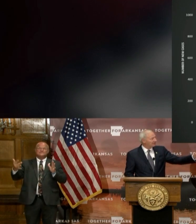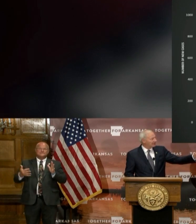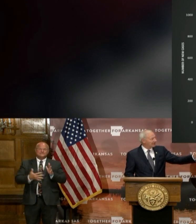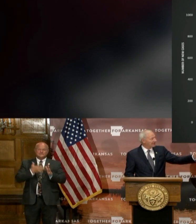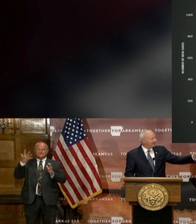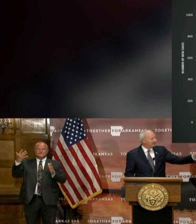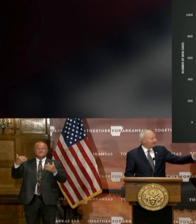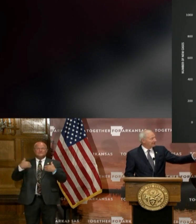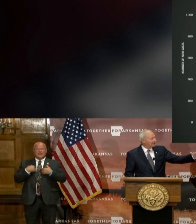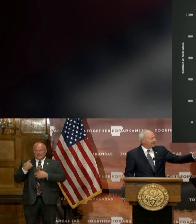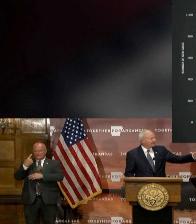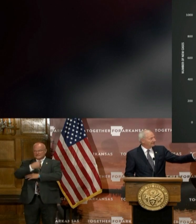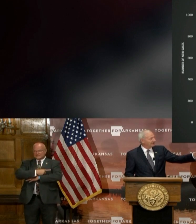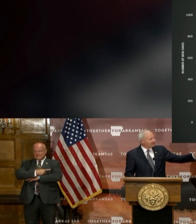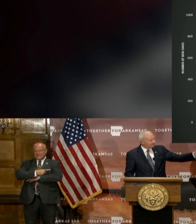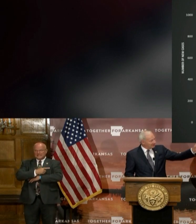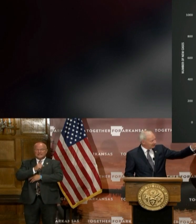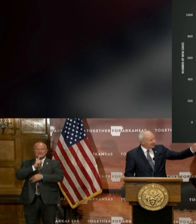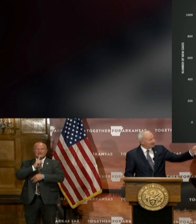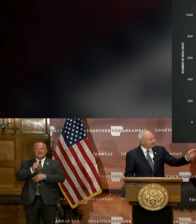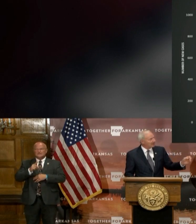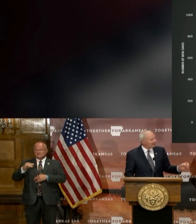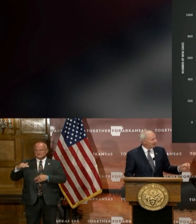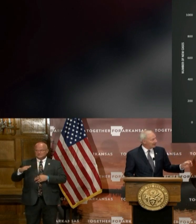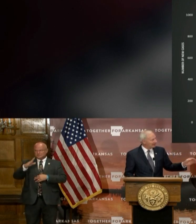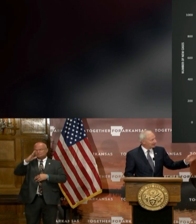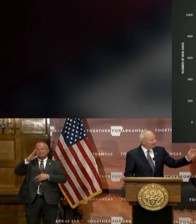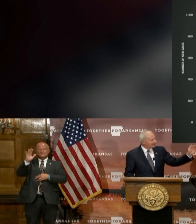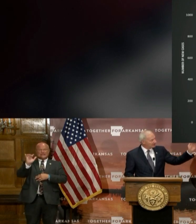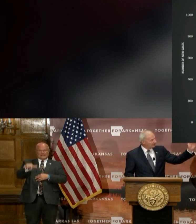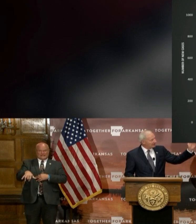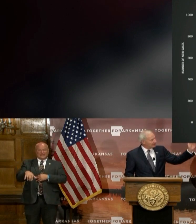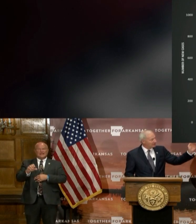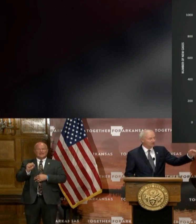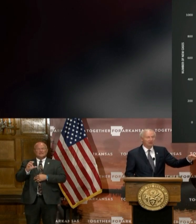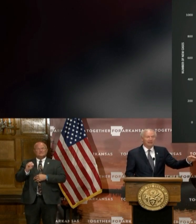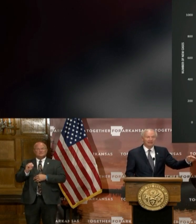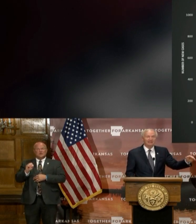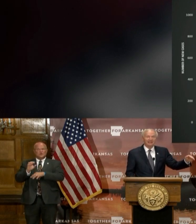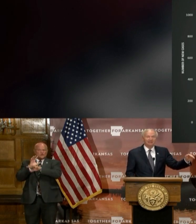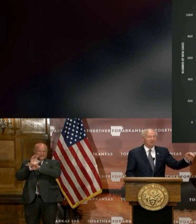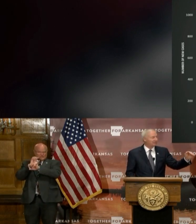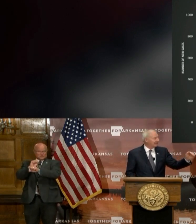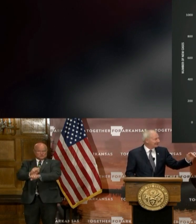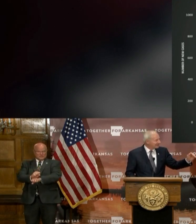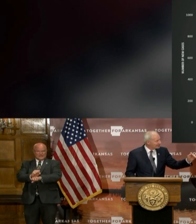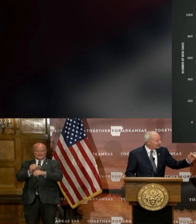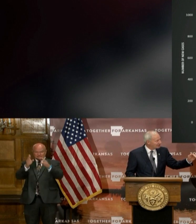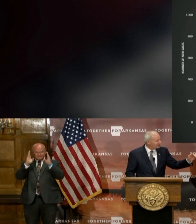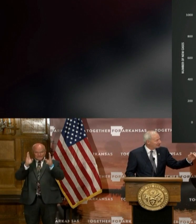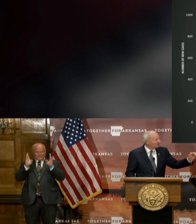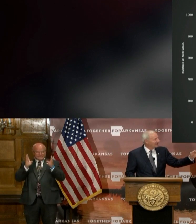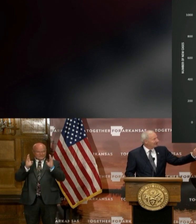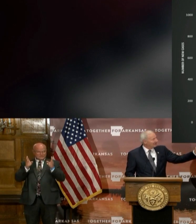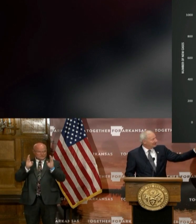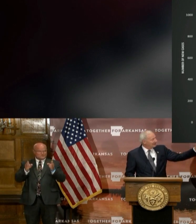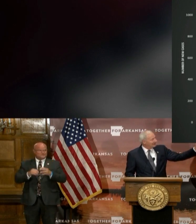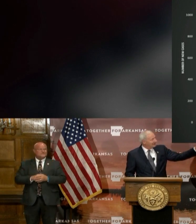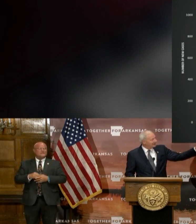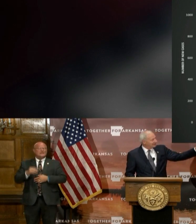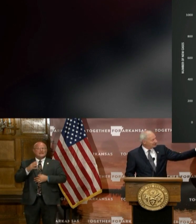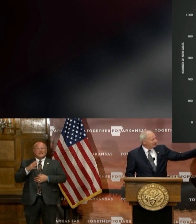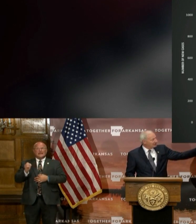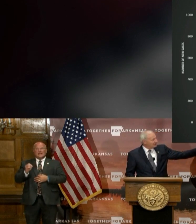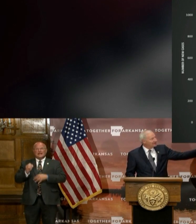going to have a day of a high spike like that, so it's the trend that we pay attention to,